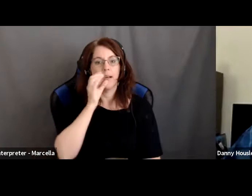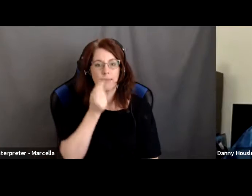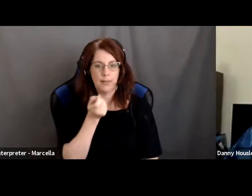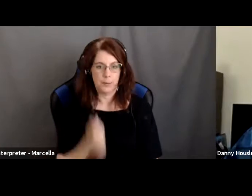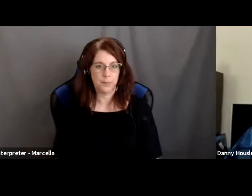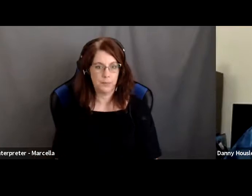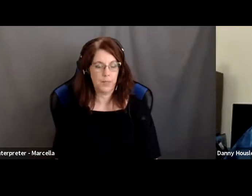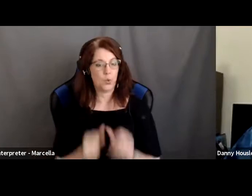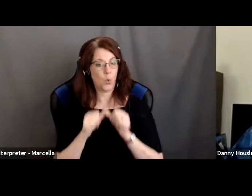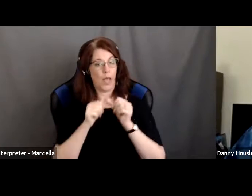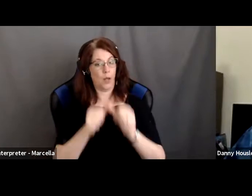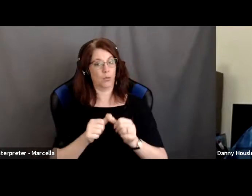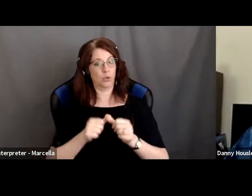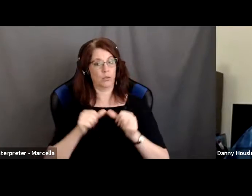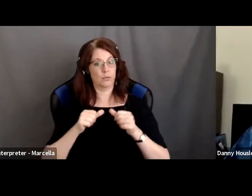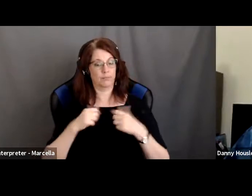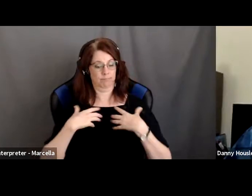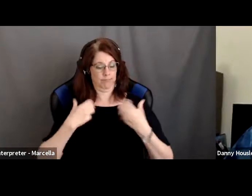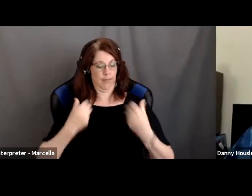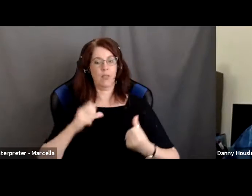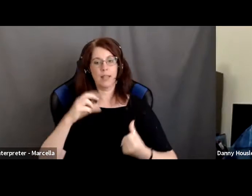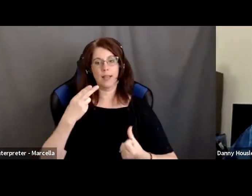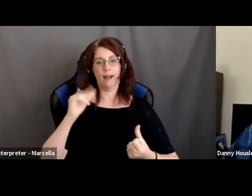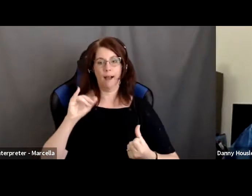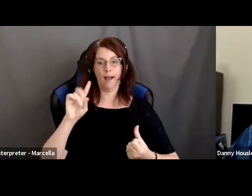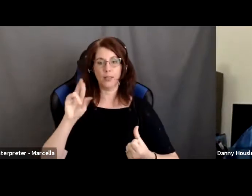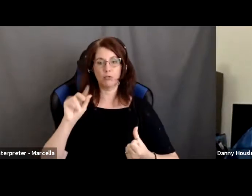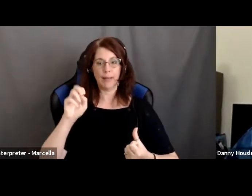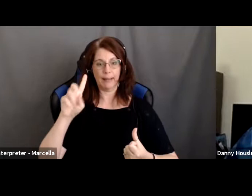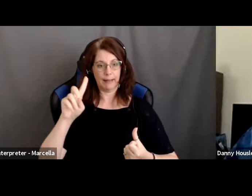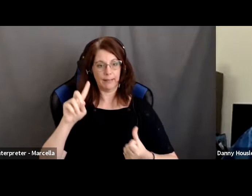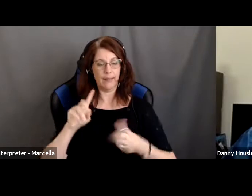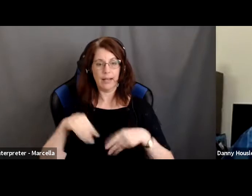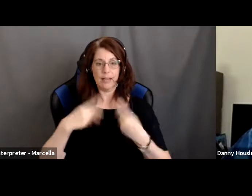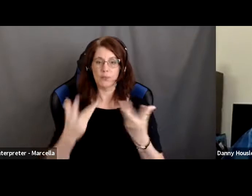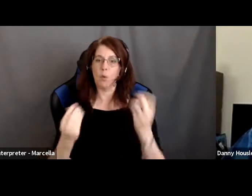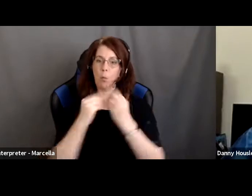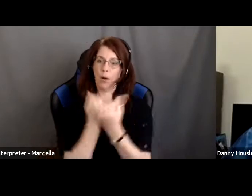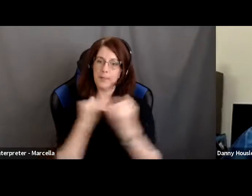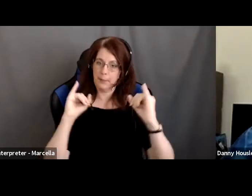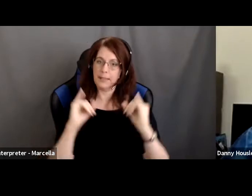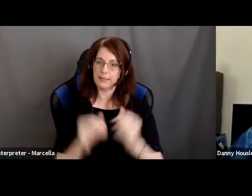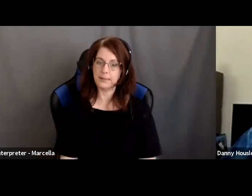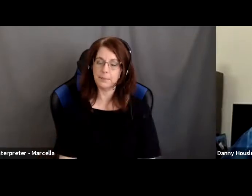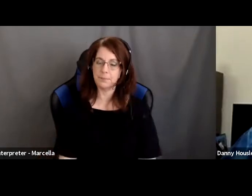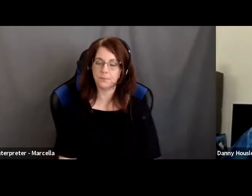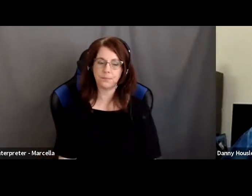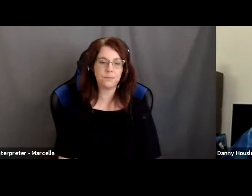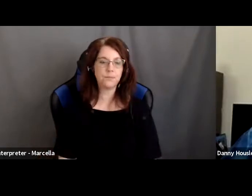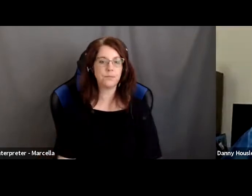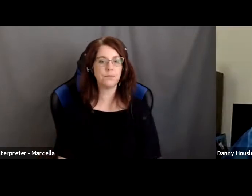helps her stay hydrated, it helps her stay healthy, and it gives her just more independence.